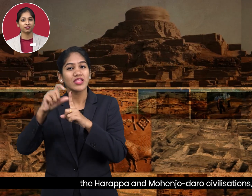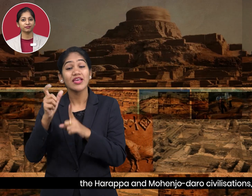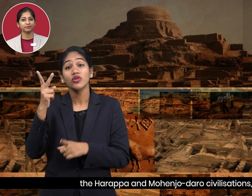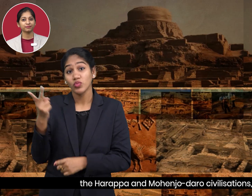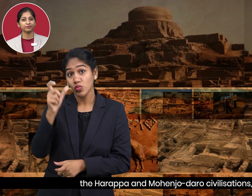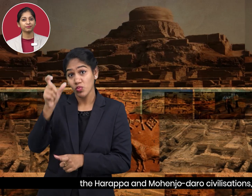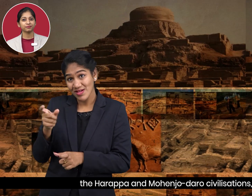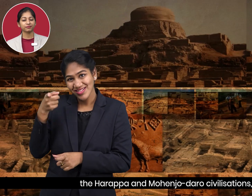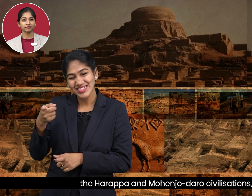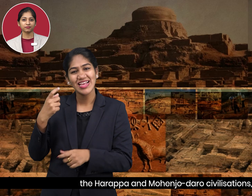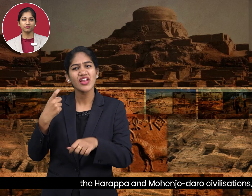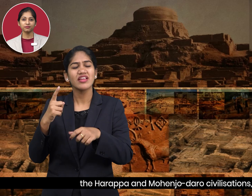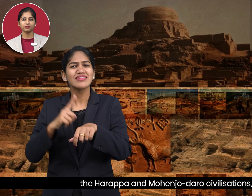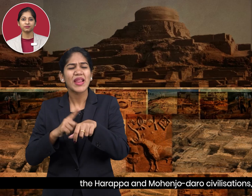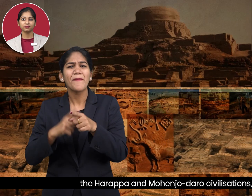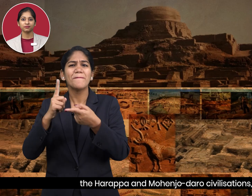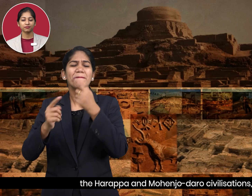civilizations,